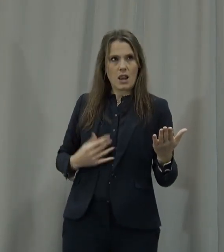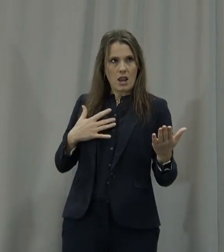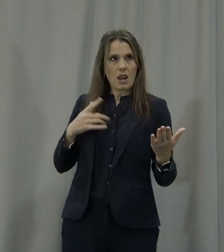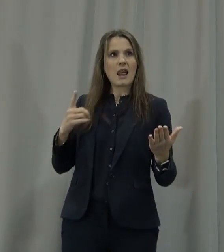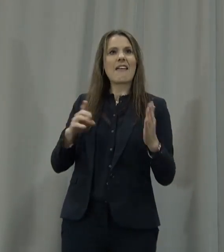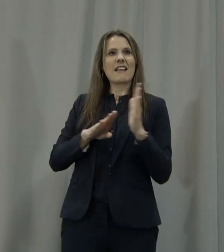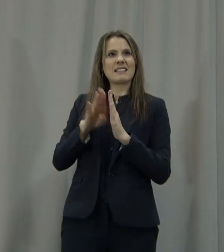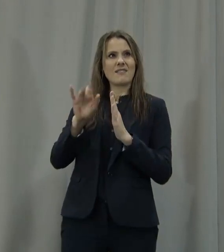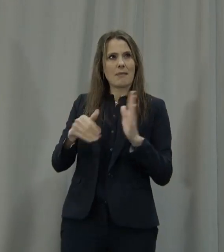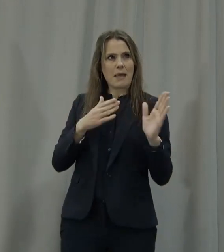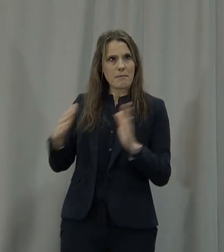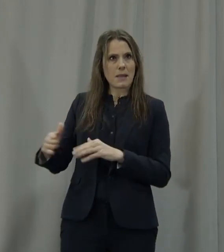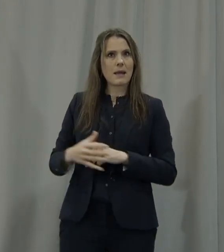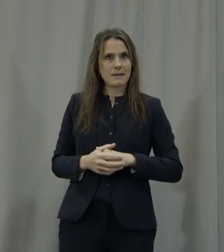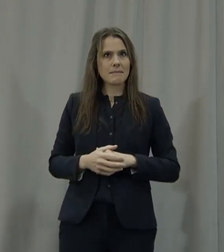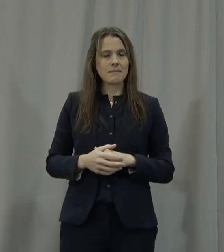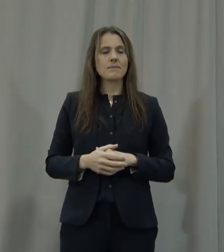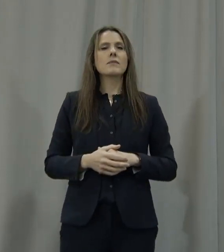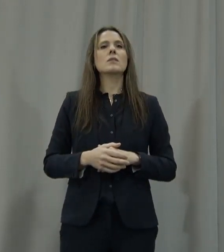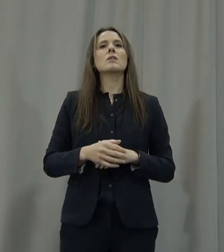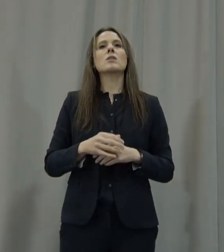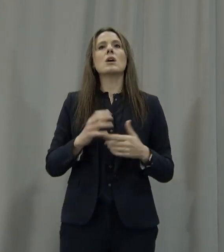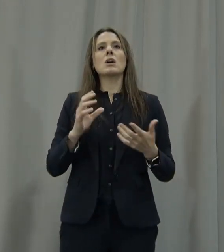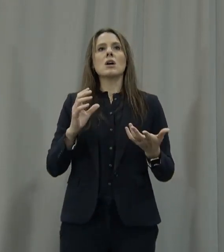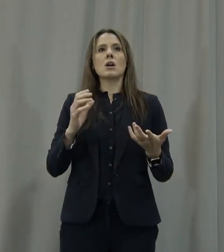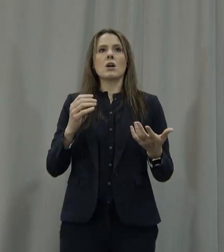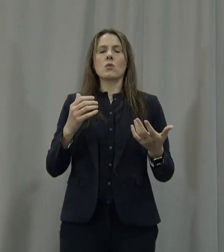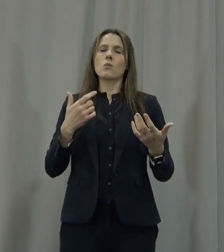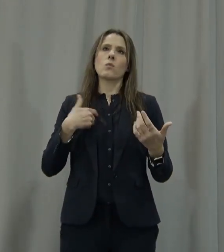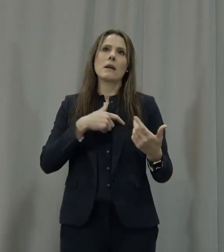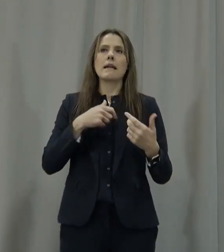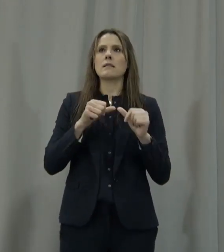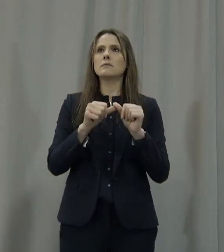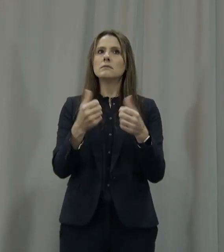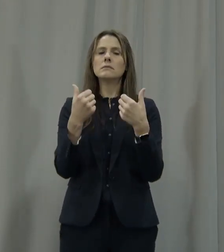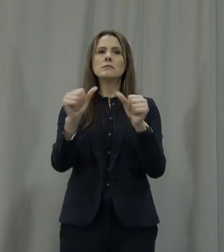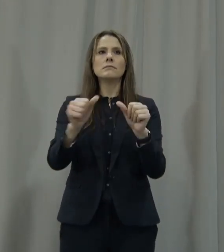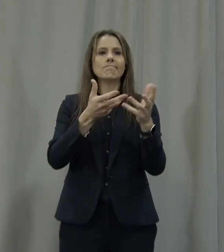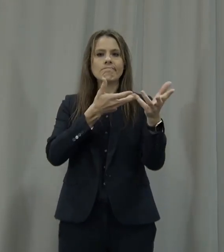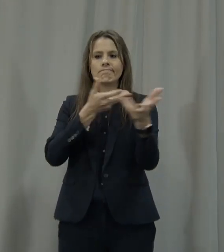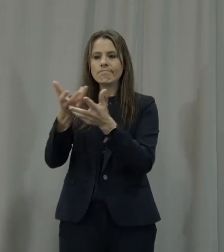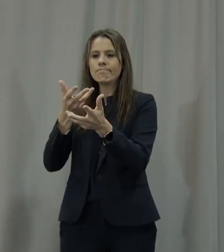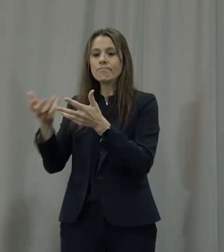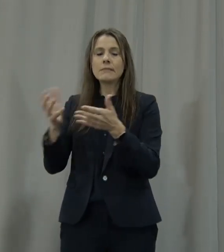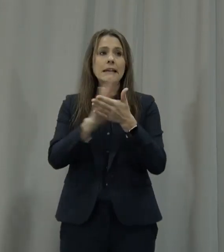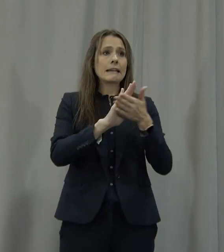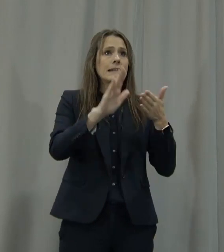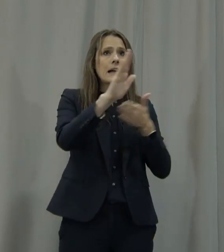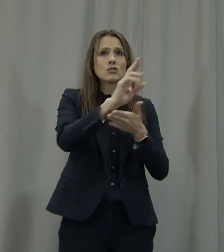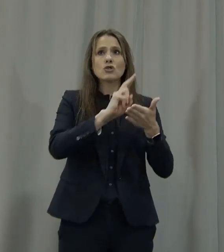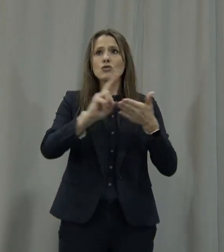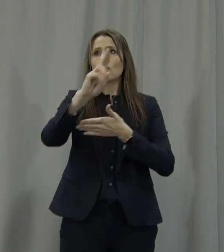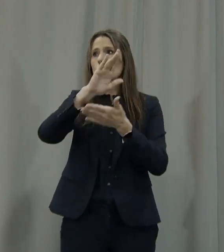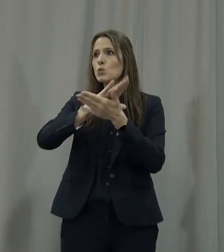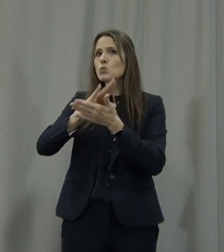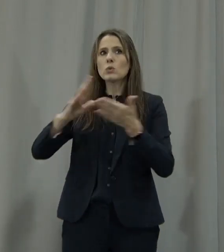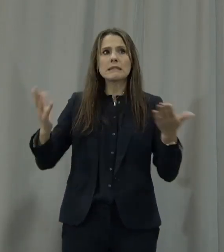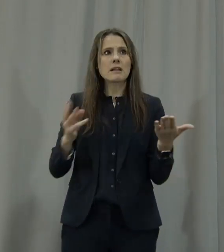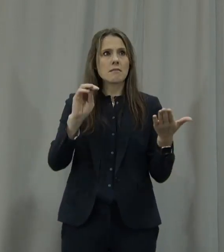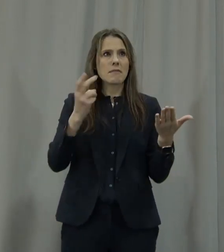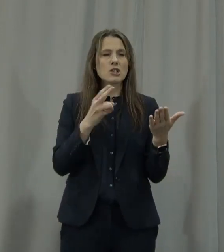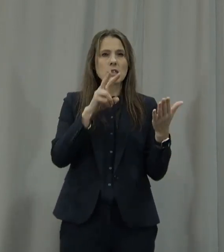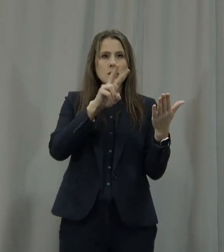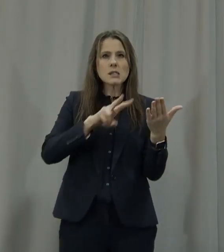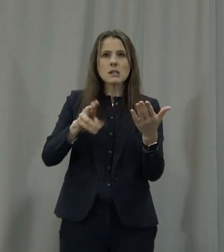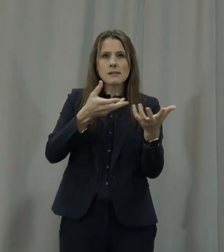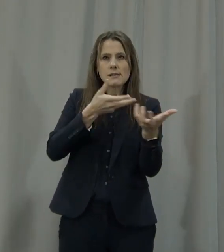Educational Equity Report. Our ongoing efforts include working with educational institutions in Michigan to promote this